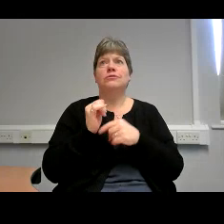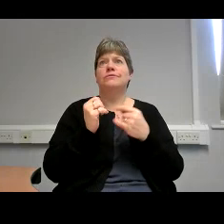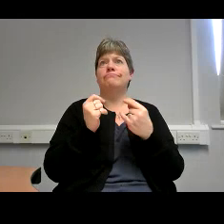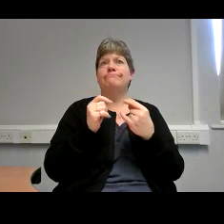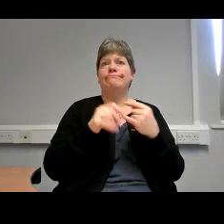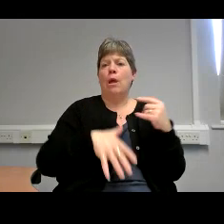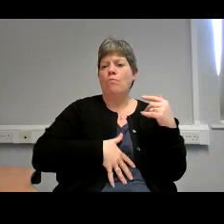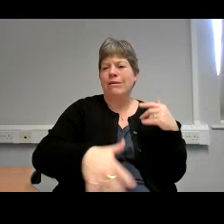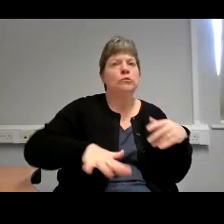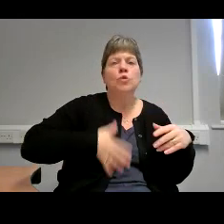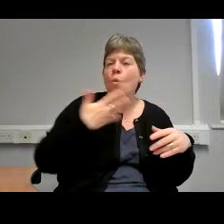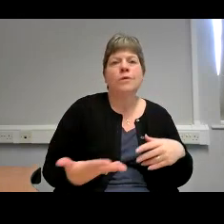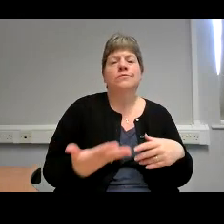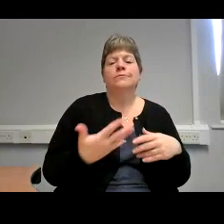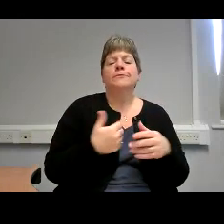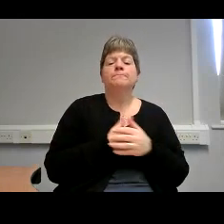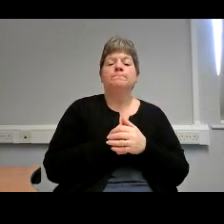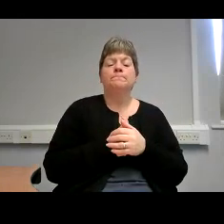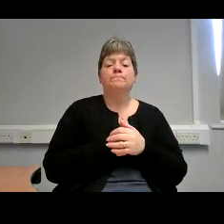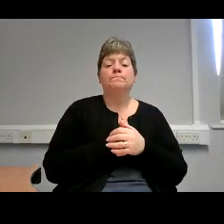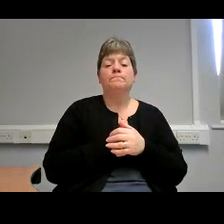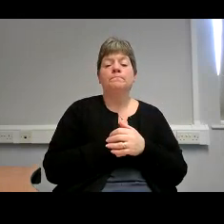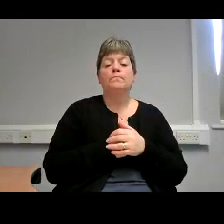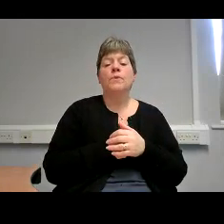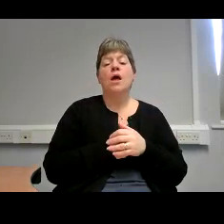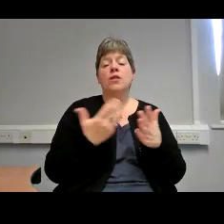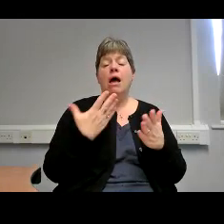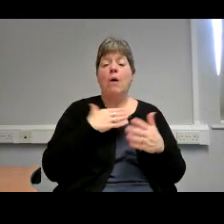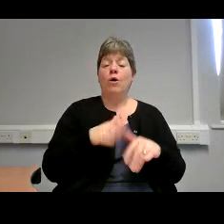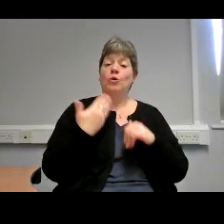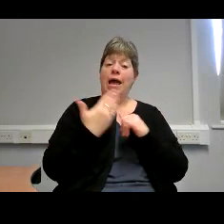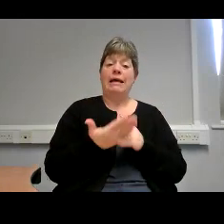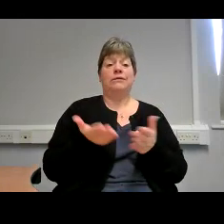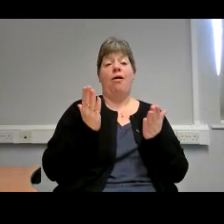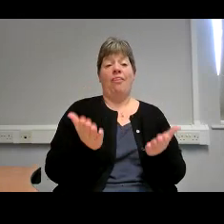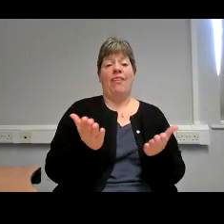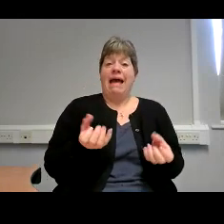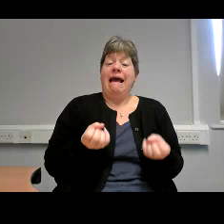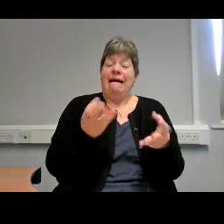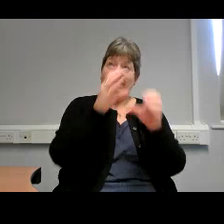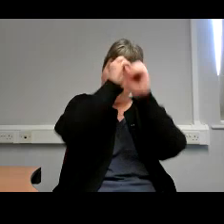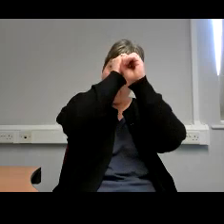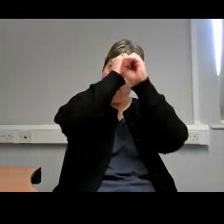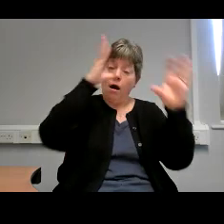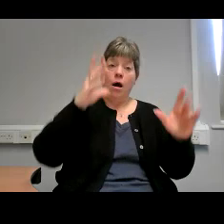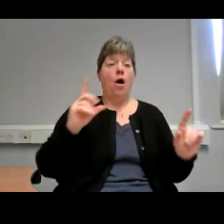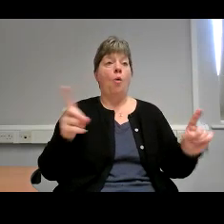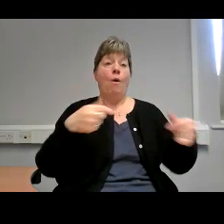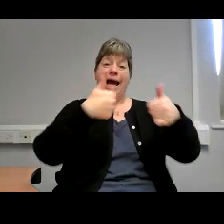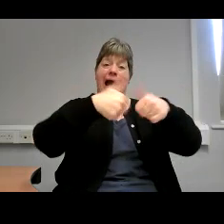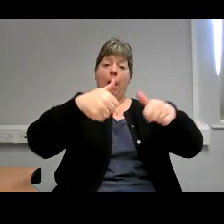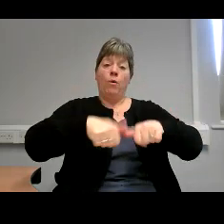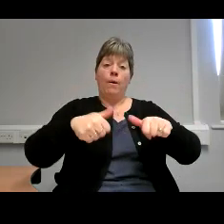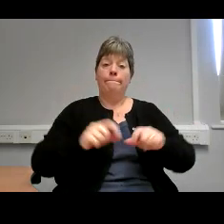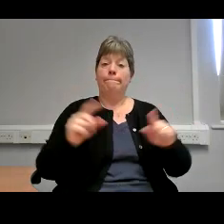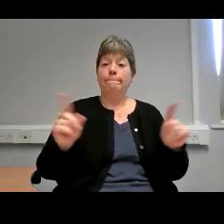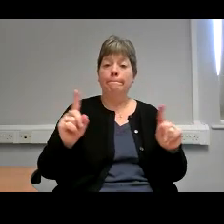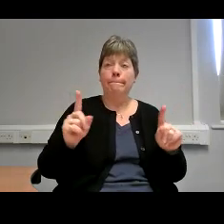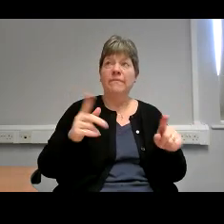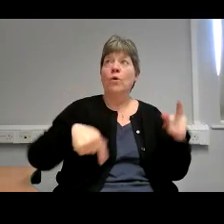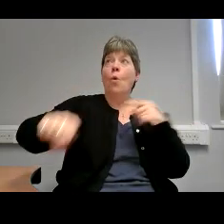unplanned pregnancies. So I just wanted to end on that note really, and give you some idea of kind of what outcomes all of